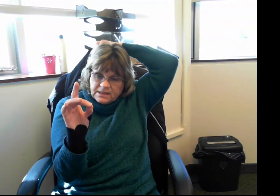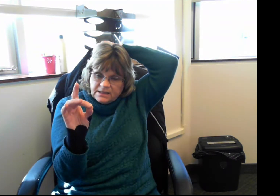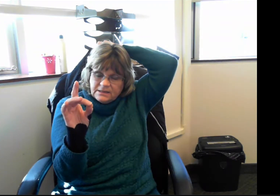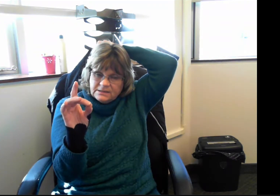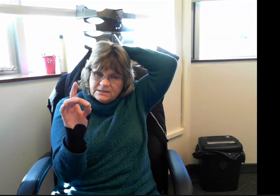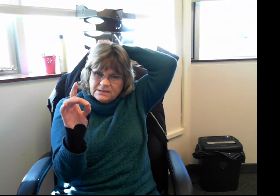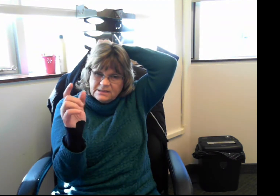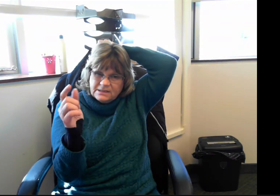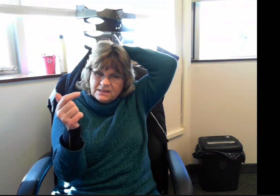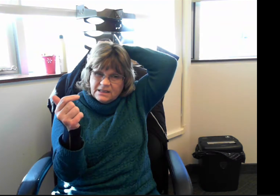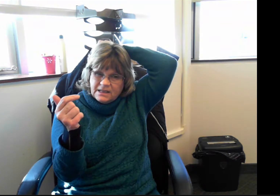18,